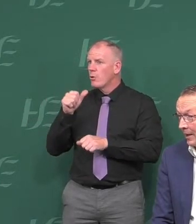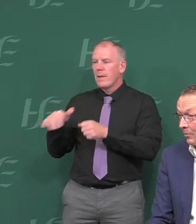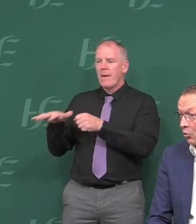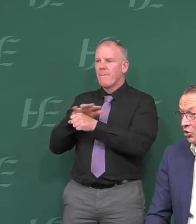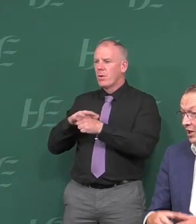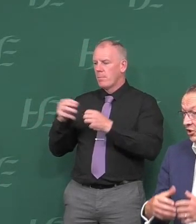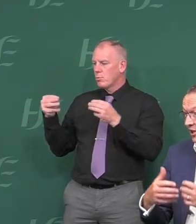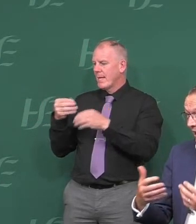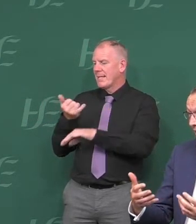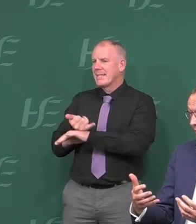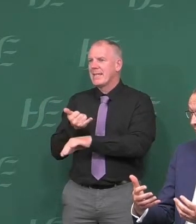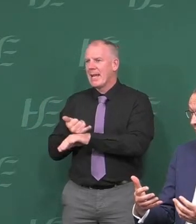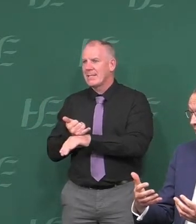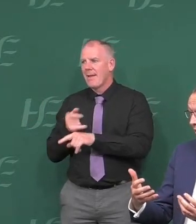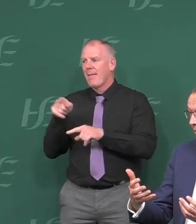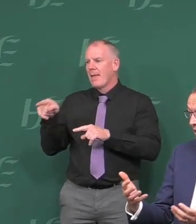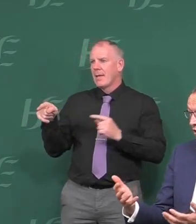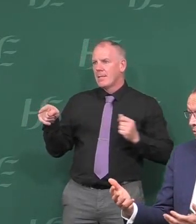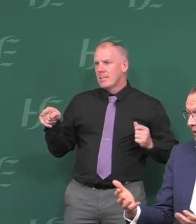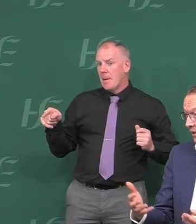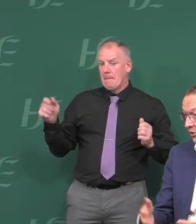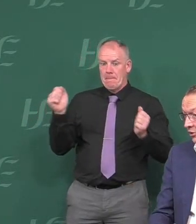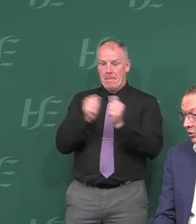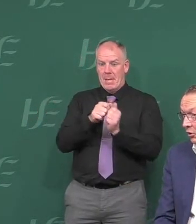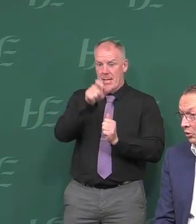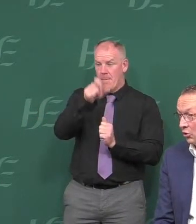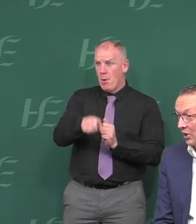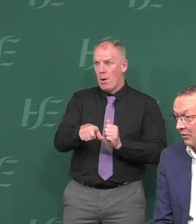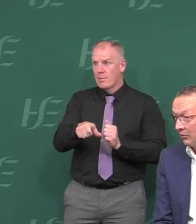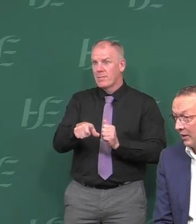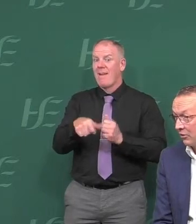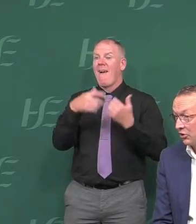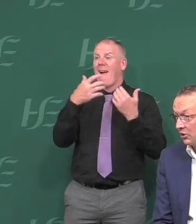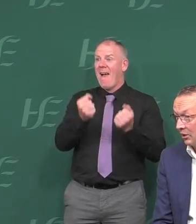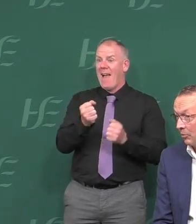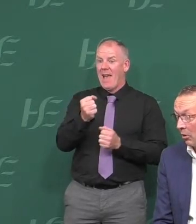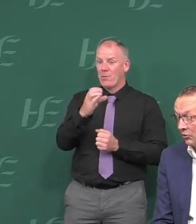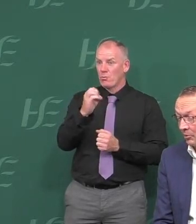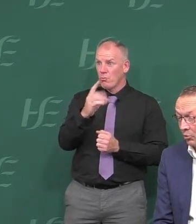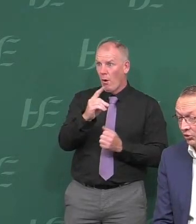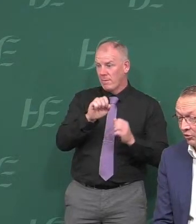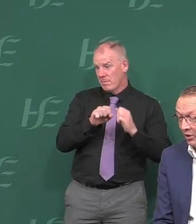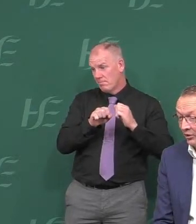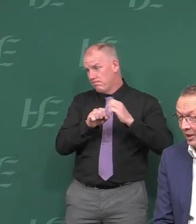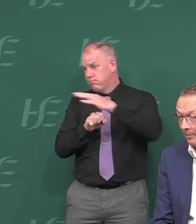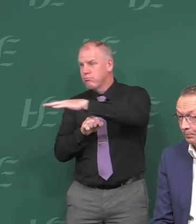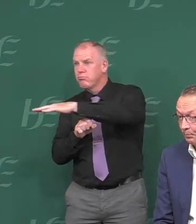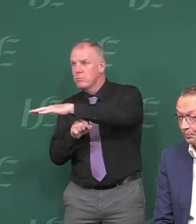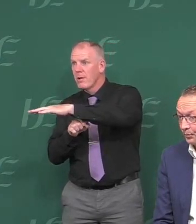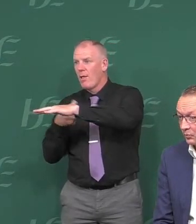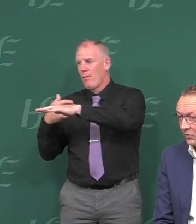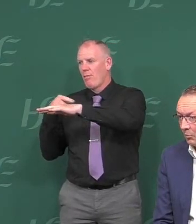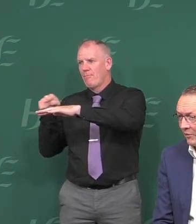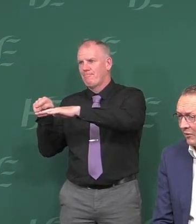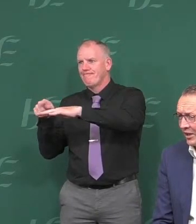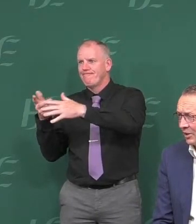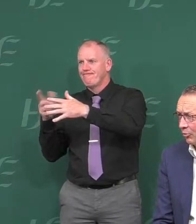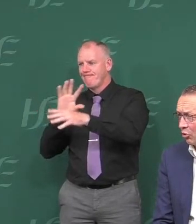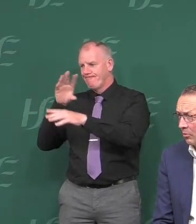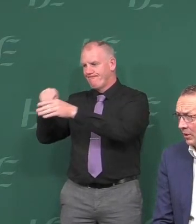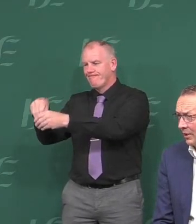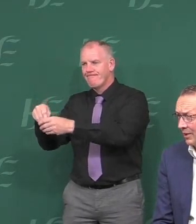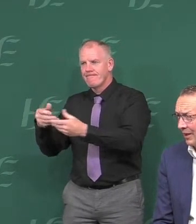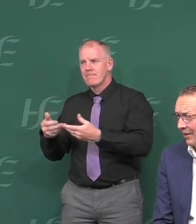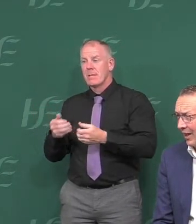response. And the more chance they have of meeting somebody else who's carrying the virus, then it obviously poses a threat to them. But every